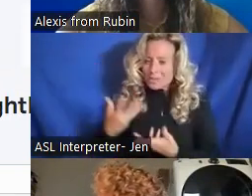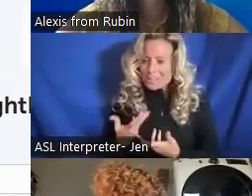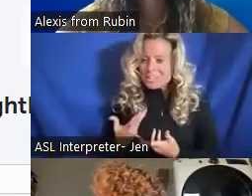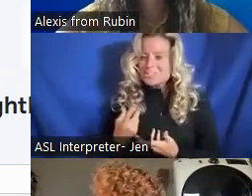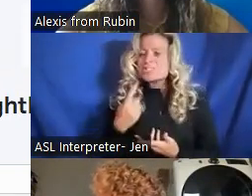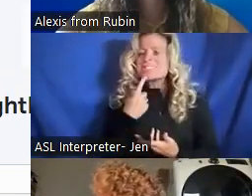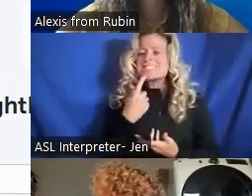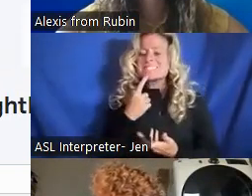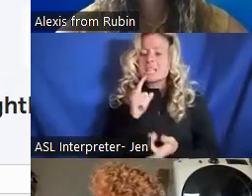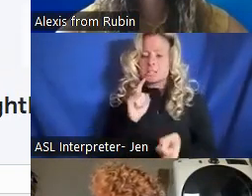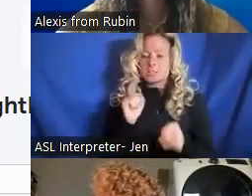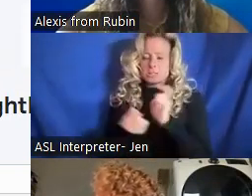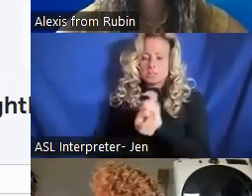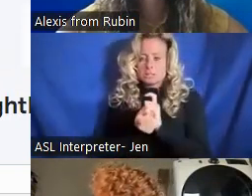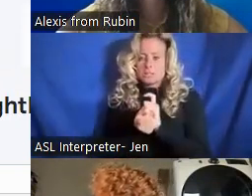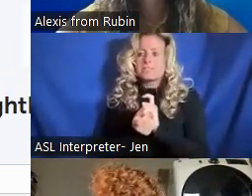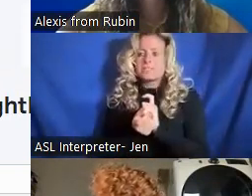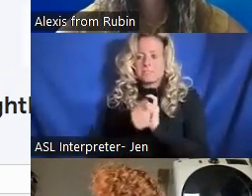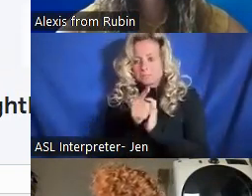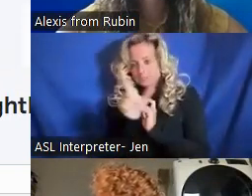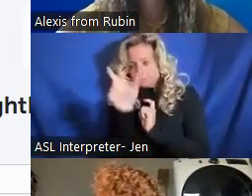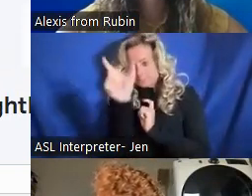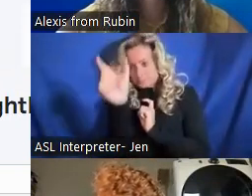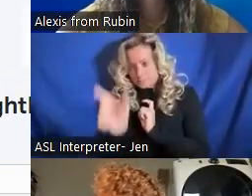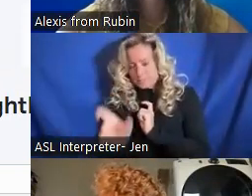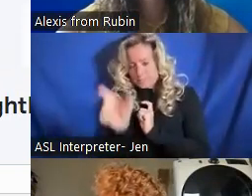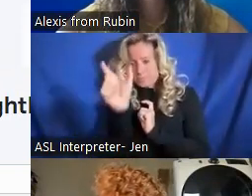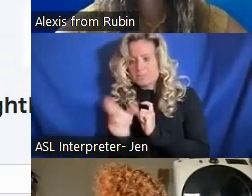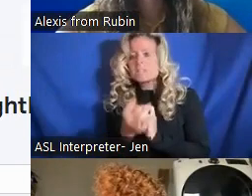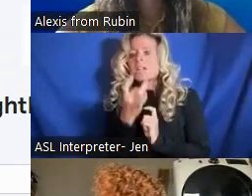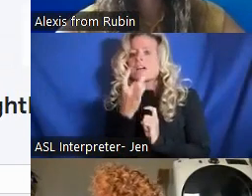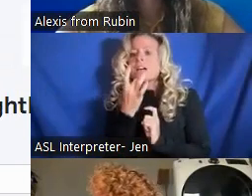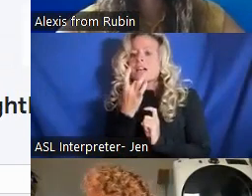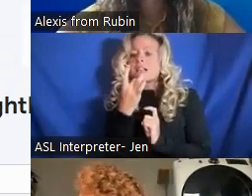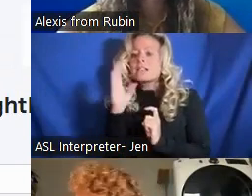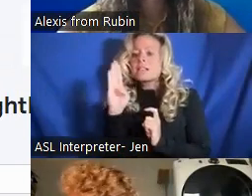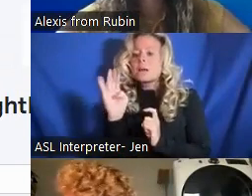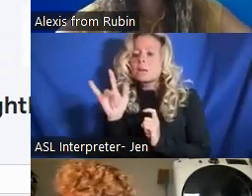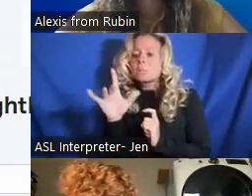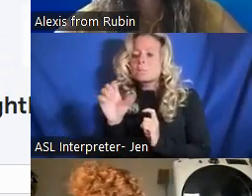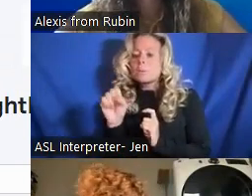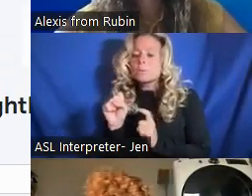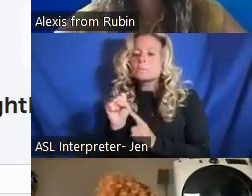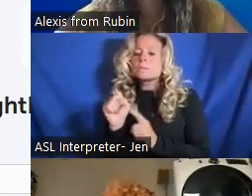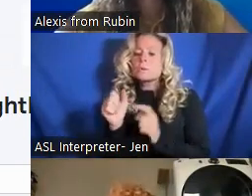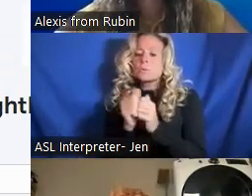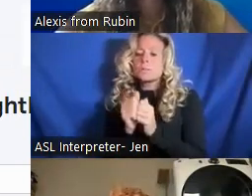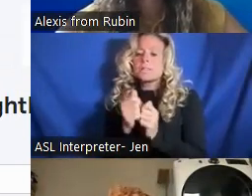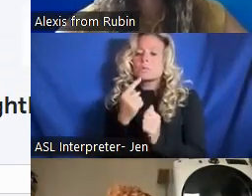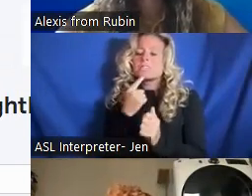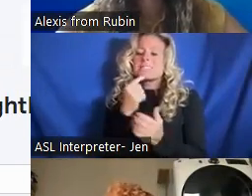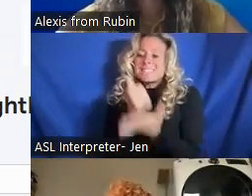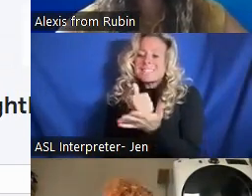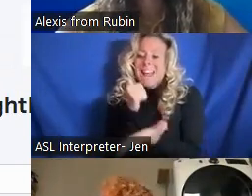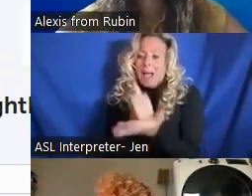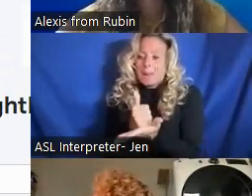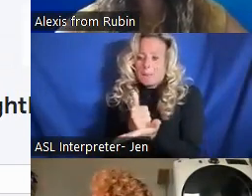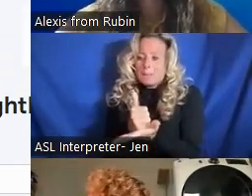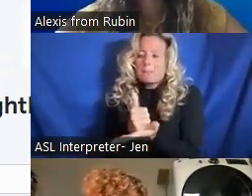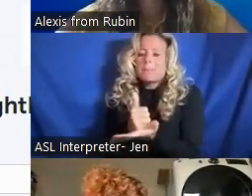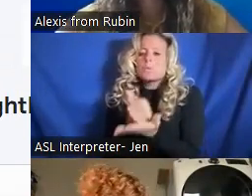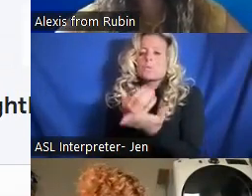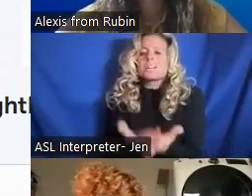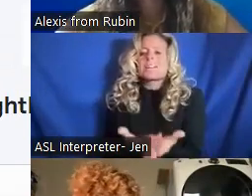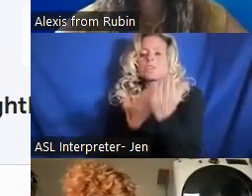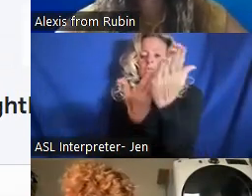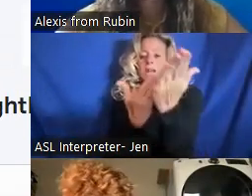has been transferred to the side panel. And now there are light bulbs around the word. So where it says help, you have a recommendation.